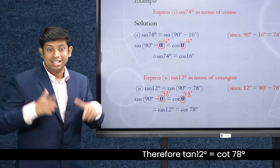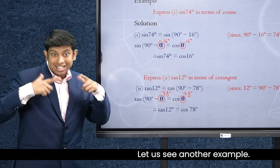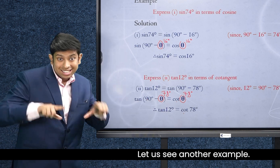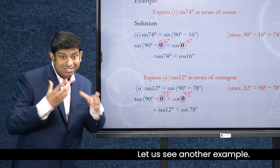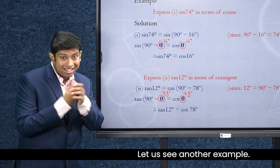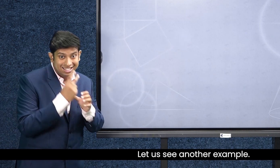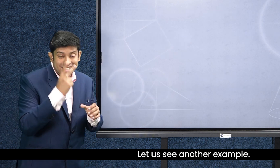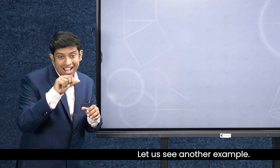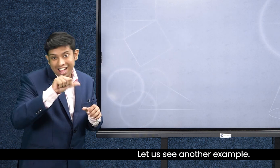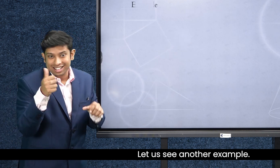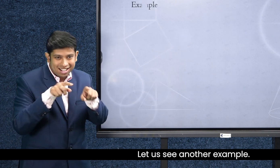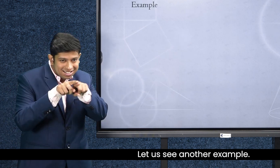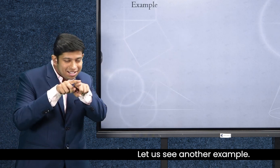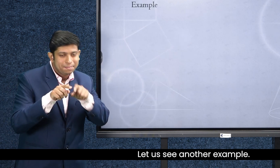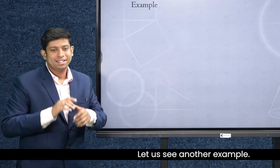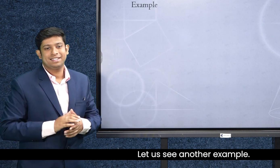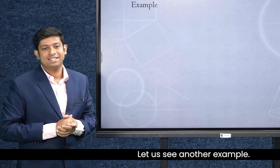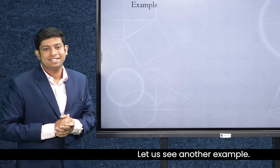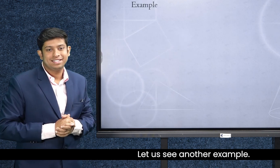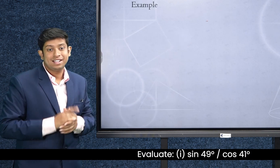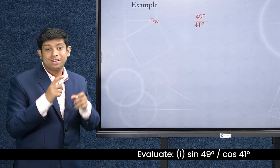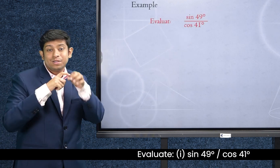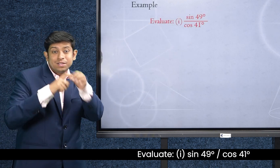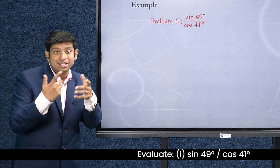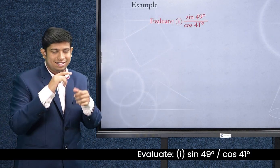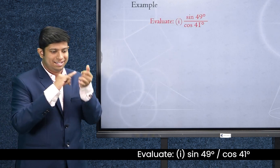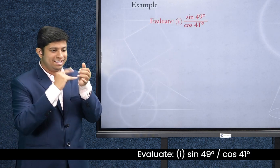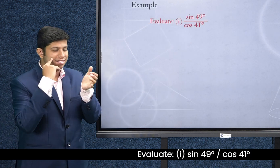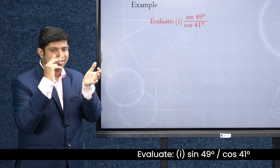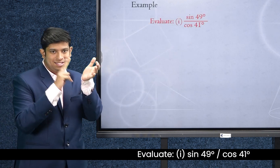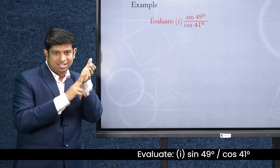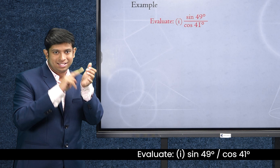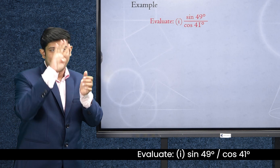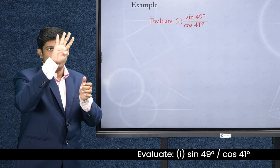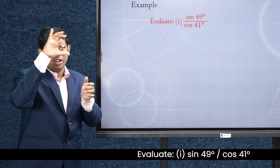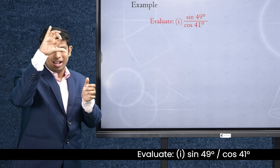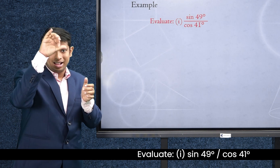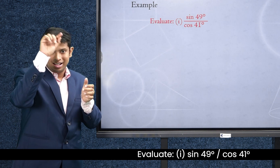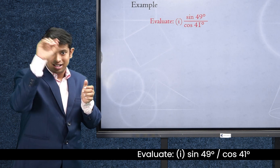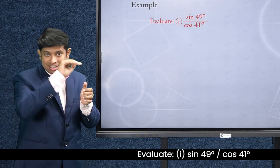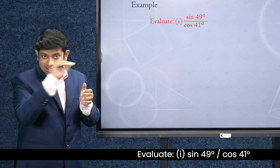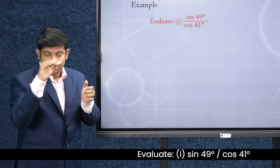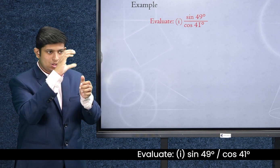Let us see another example. Evaluate sin 49 degrees by cos 41 degrees.